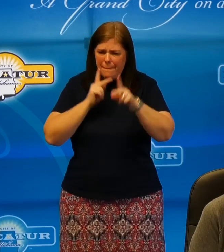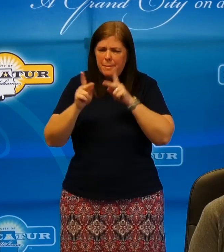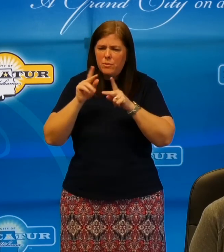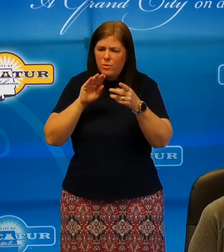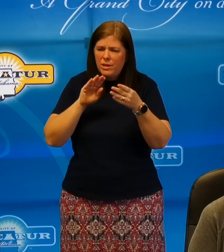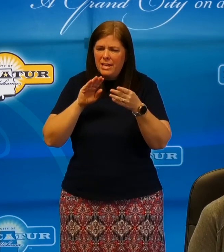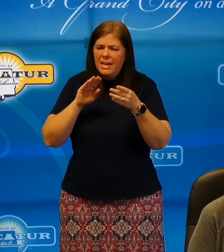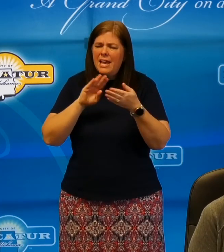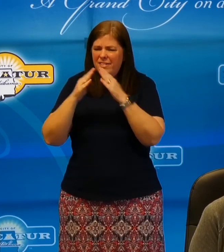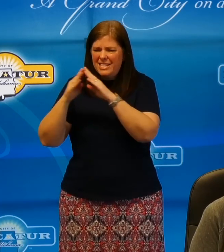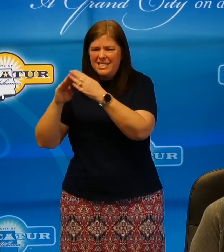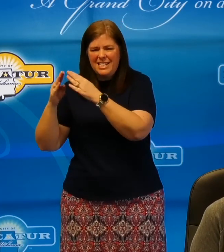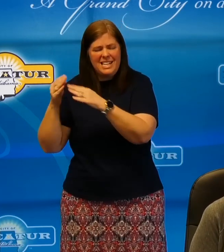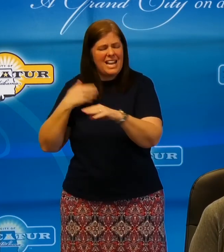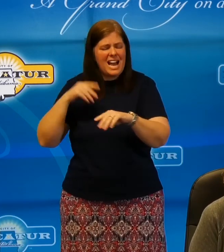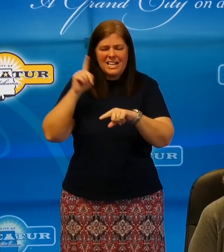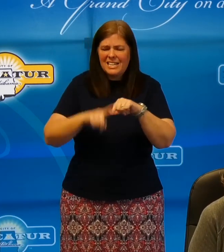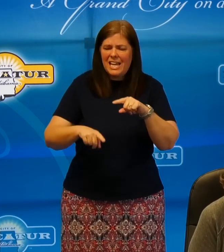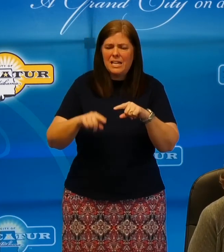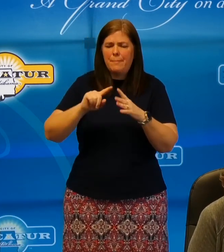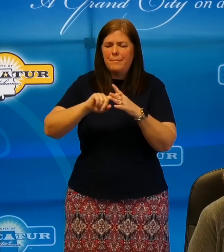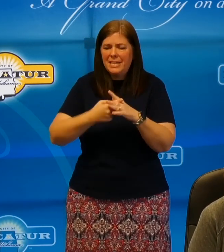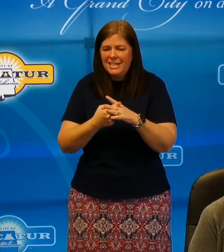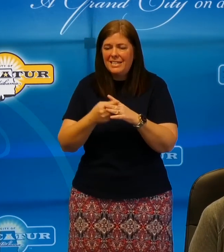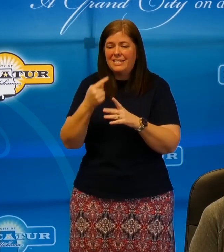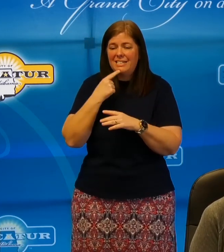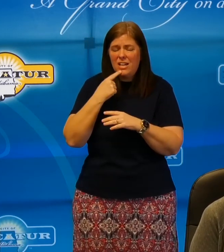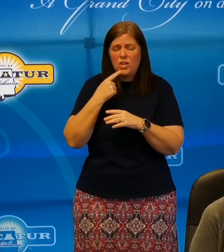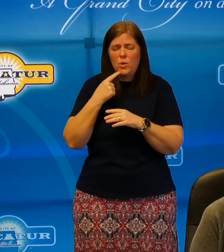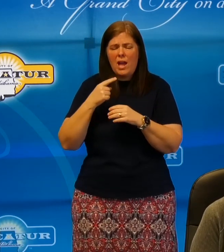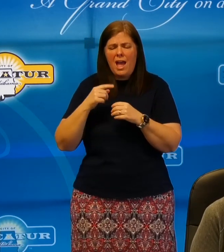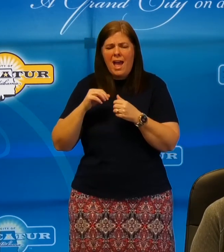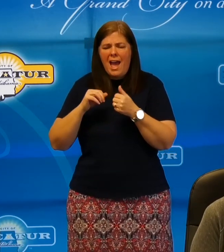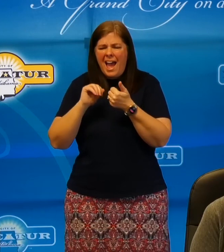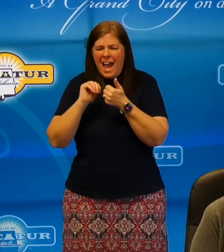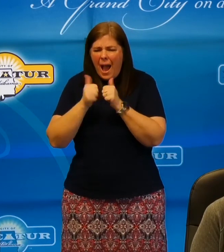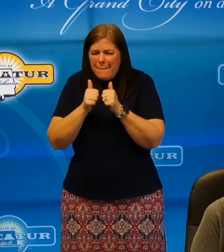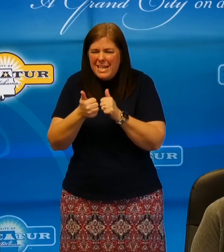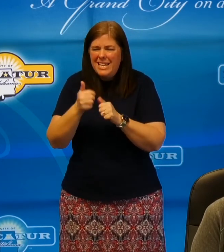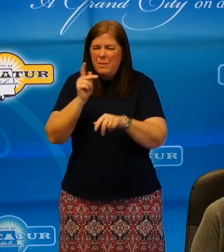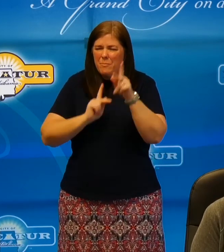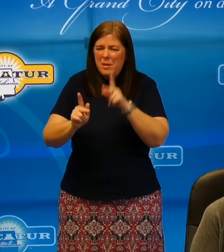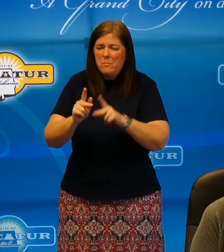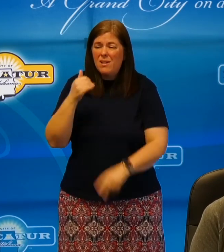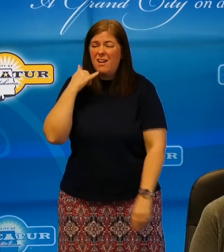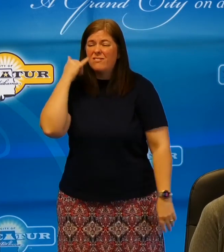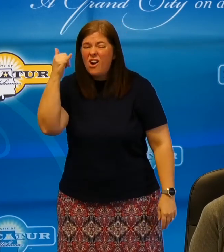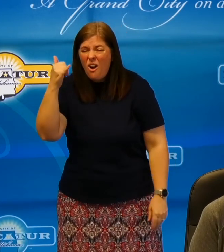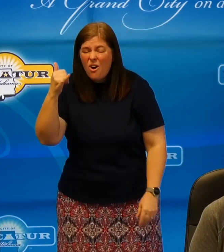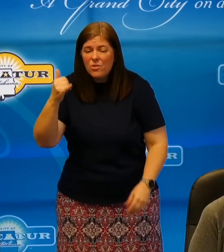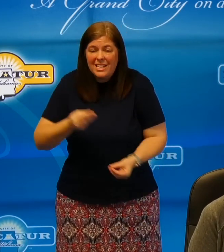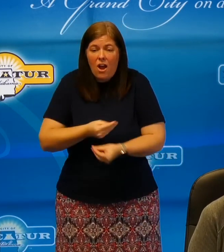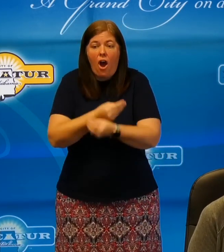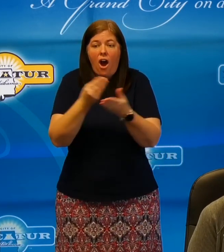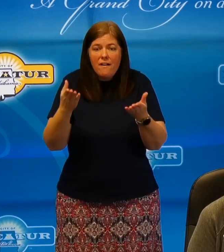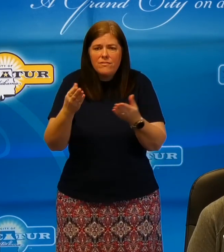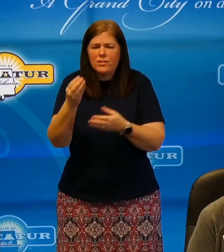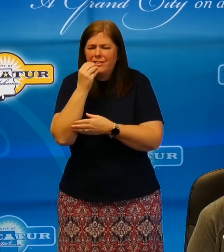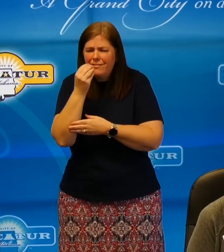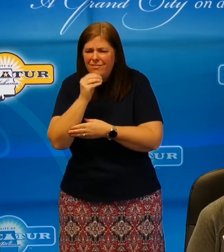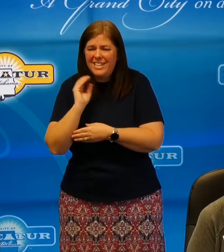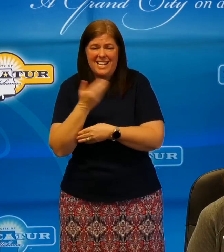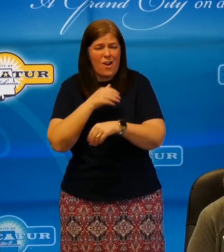can't even begin to tell you how many people have called and offered to feed our group.